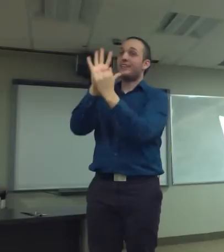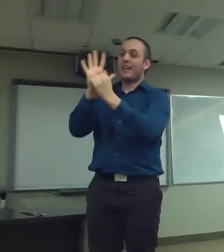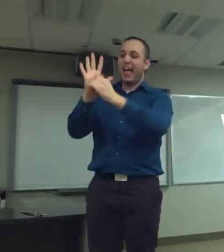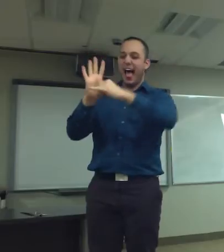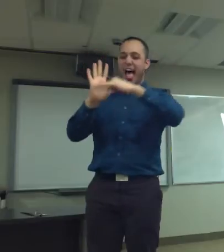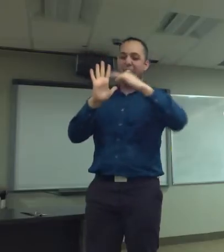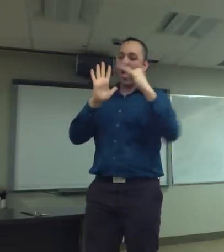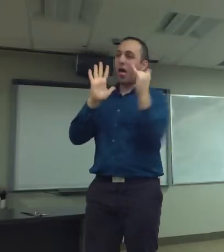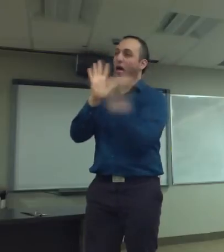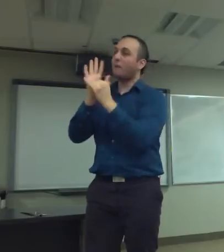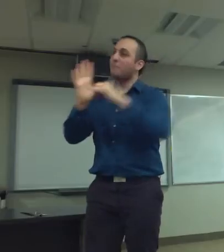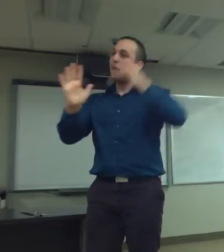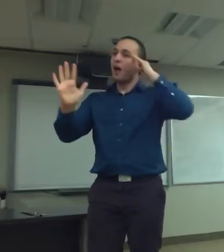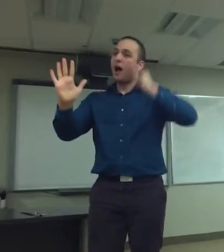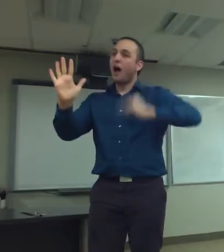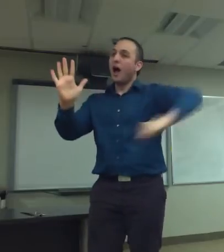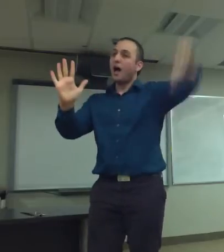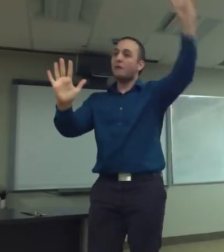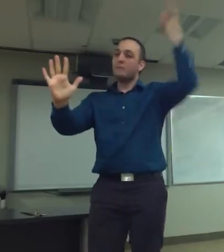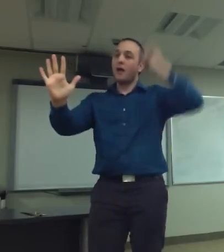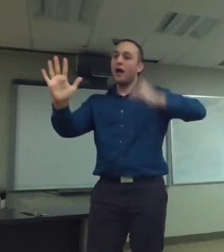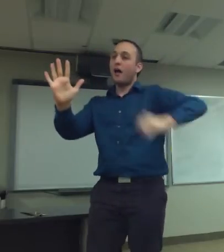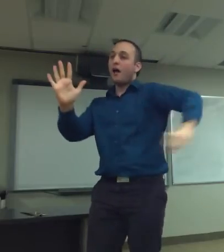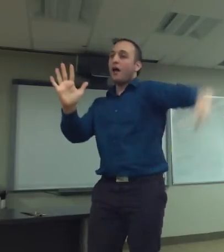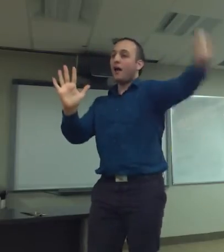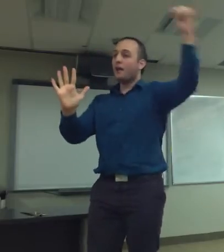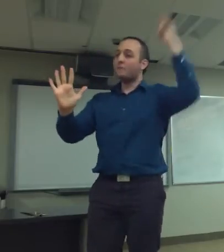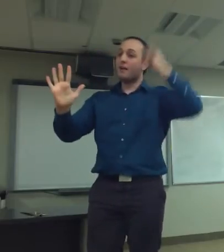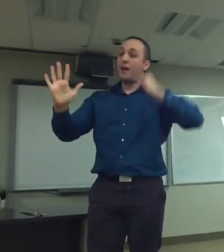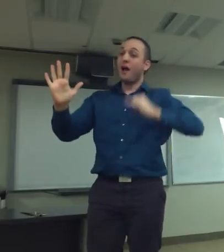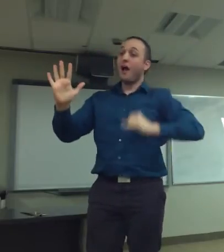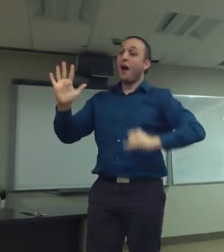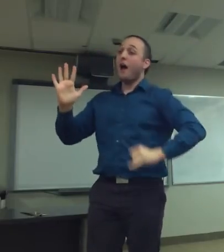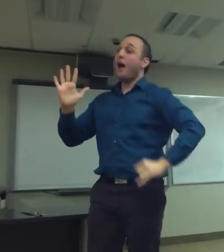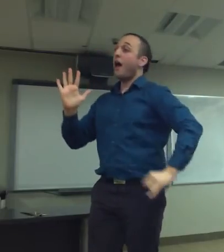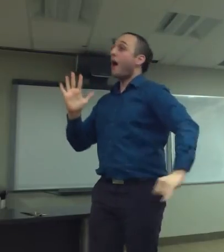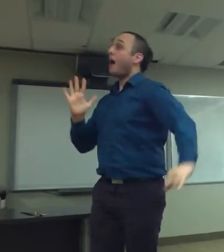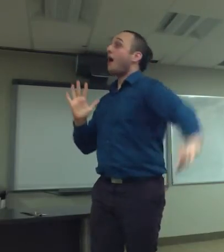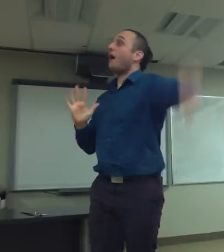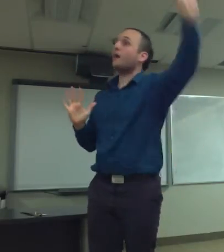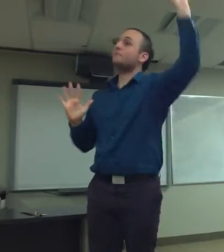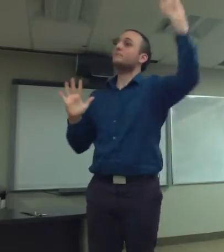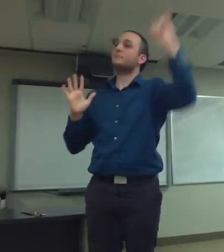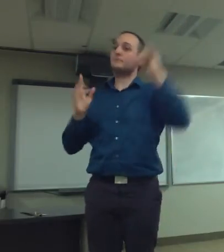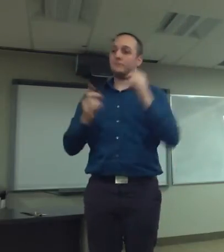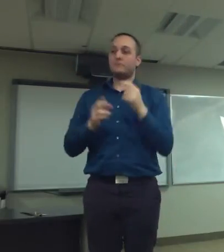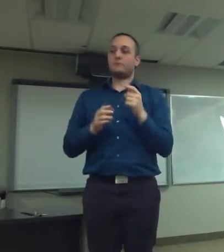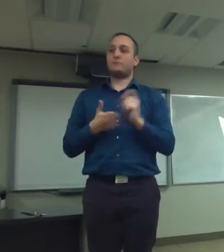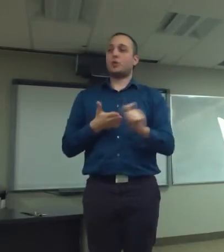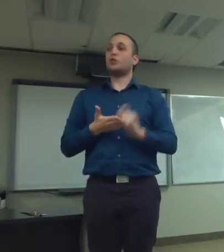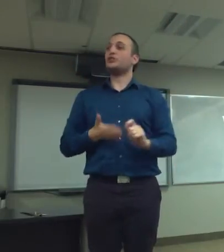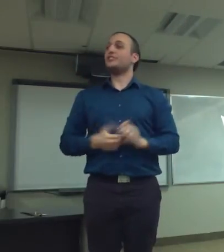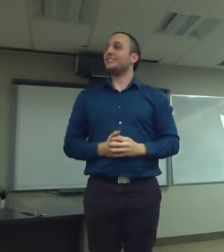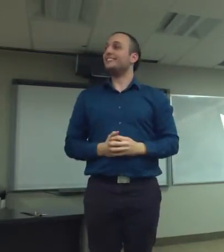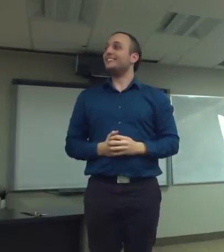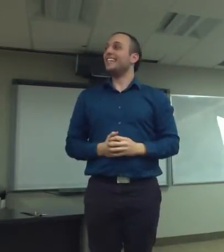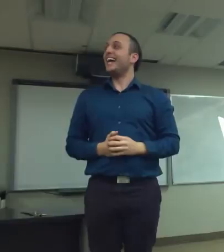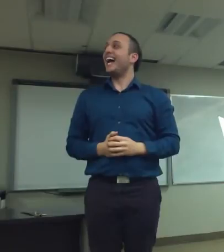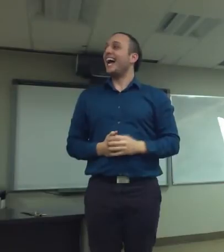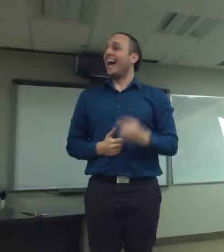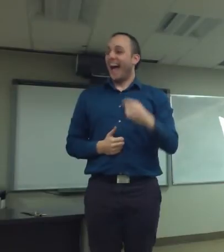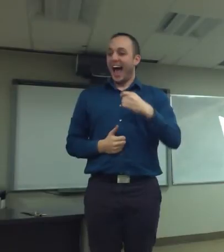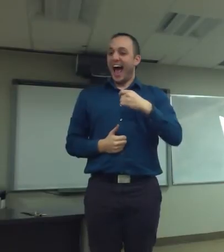never come off till you're dead, and maybe even later coloring markers.